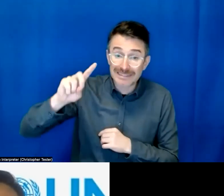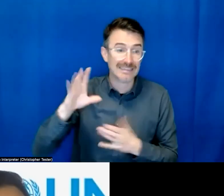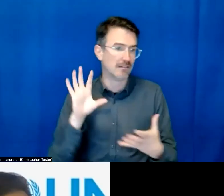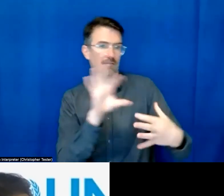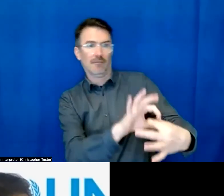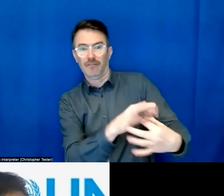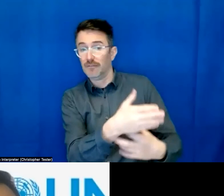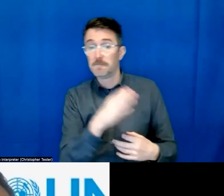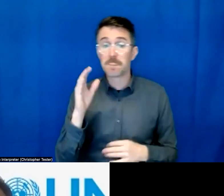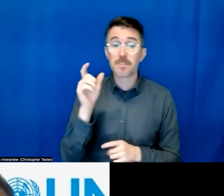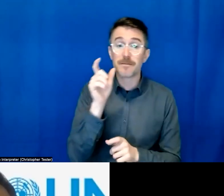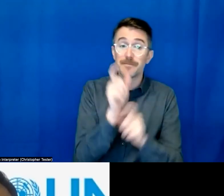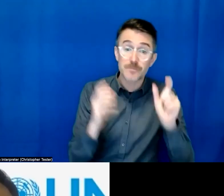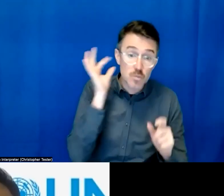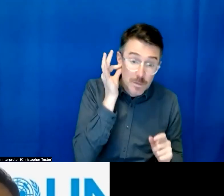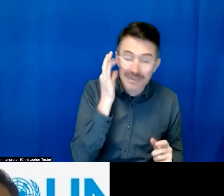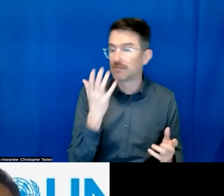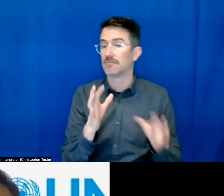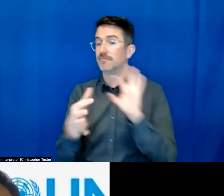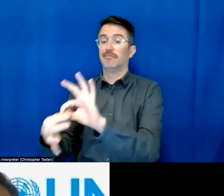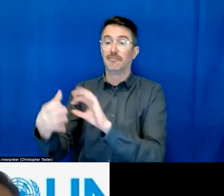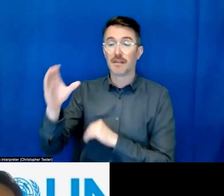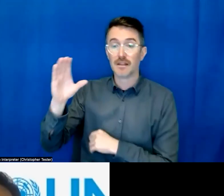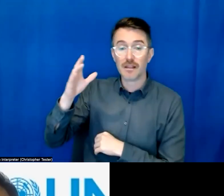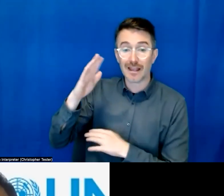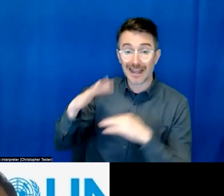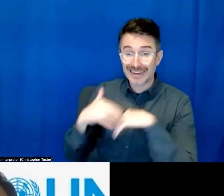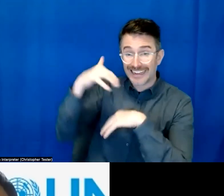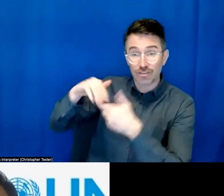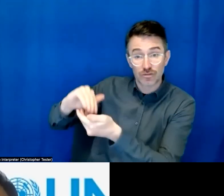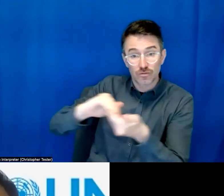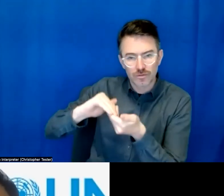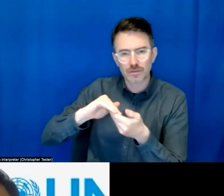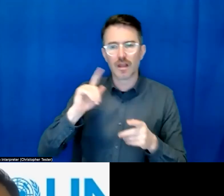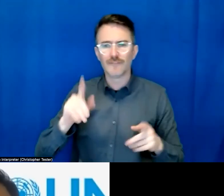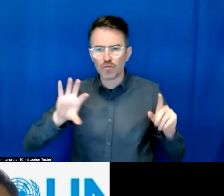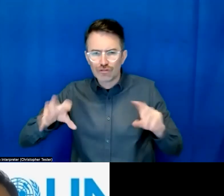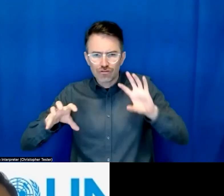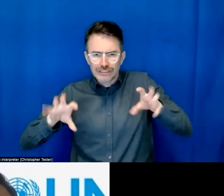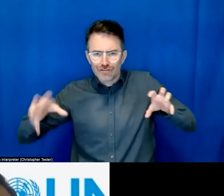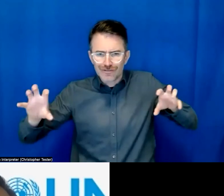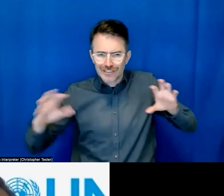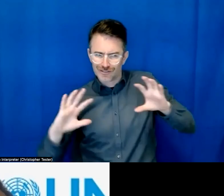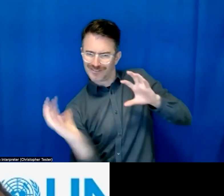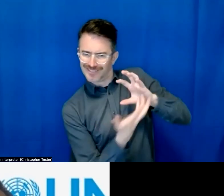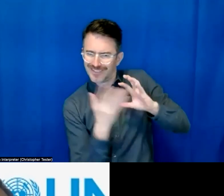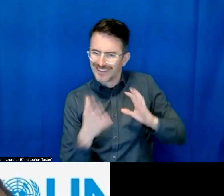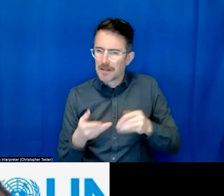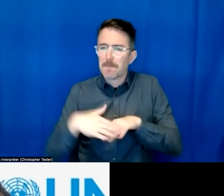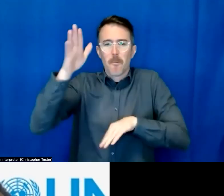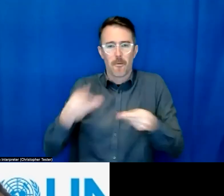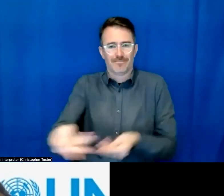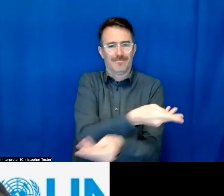climate finance or other funding opportunities, or regional banks are also promoting number of funding opportunities, can reach out to